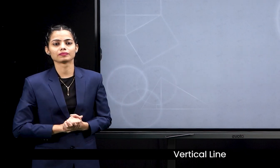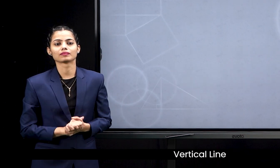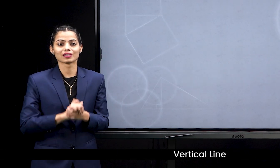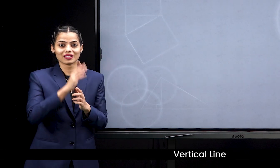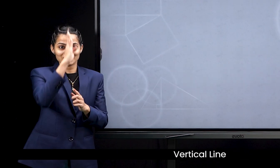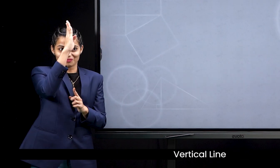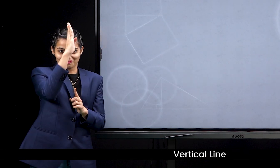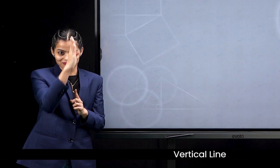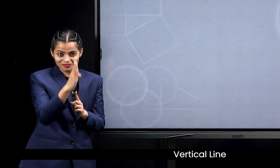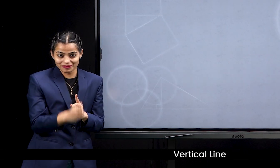Vertical line.